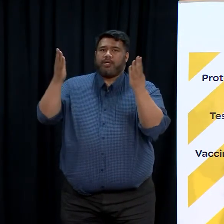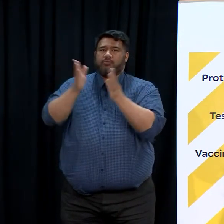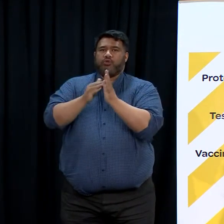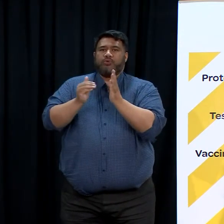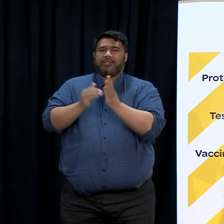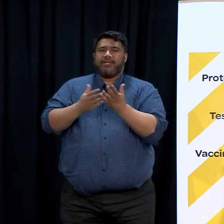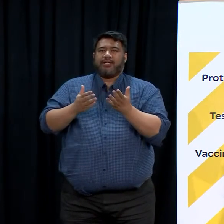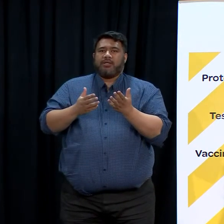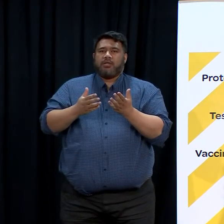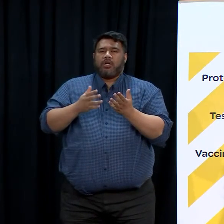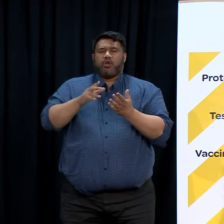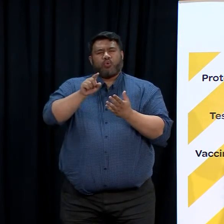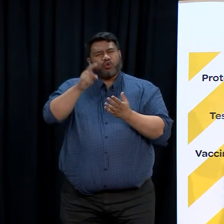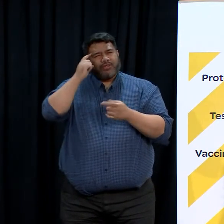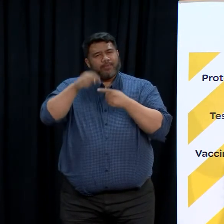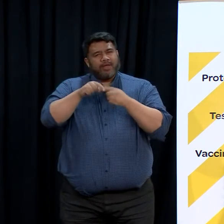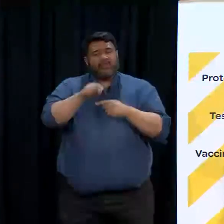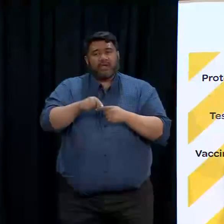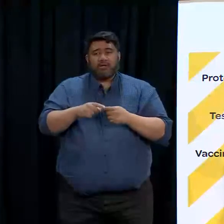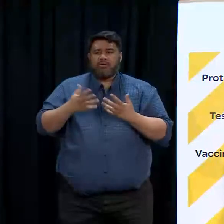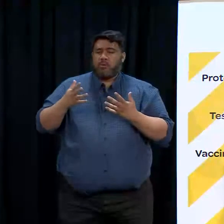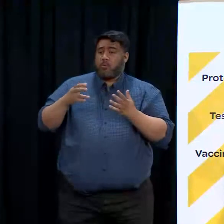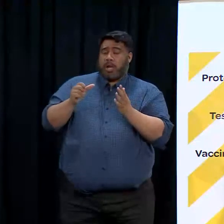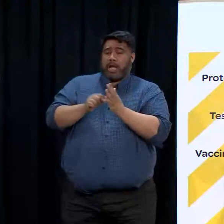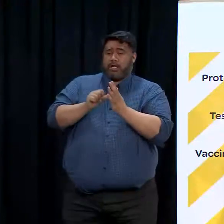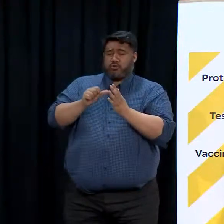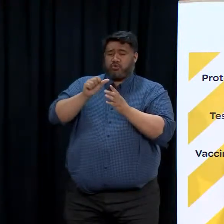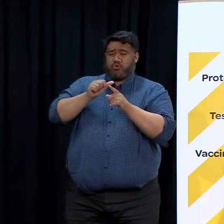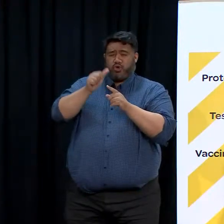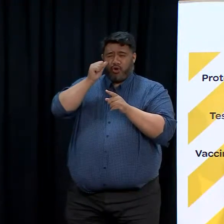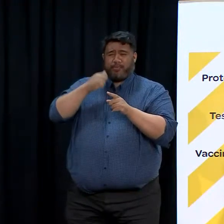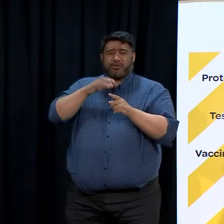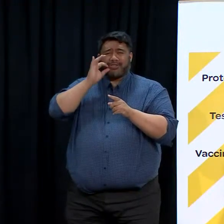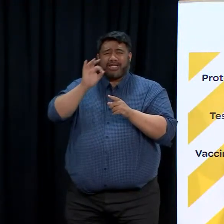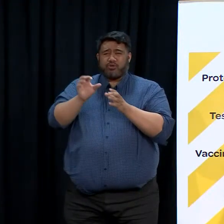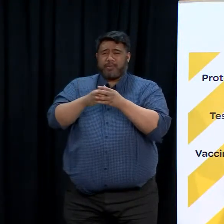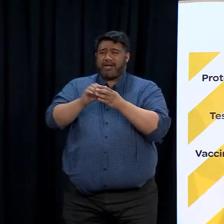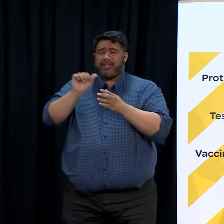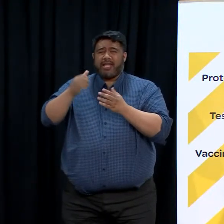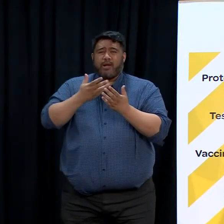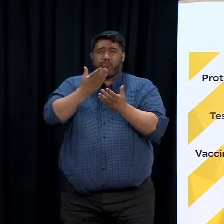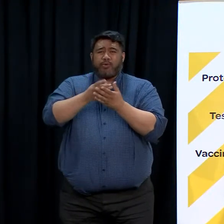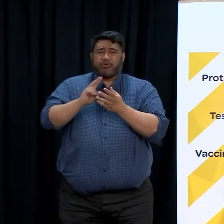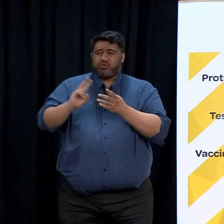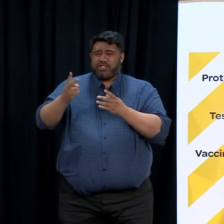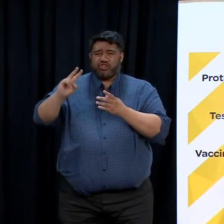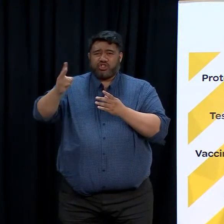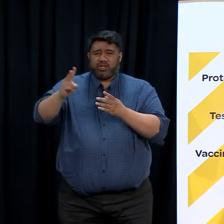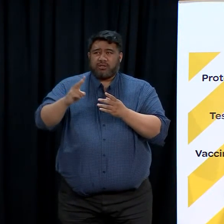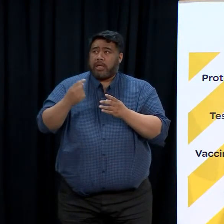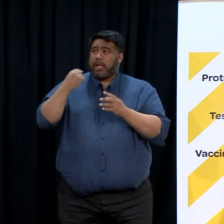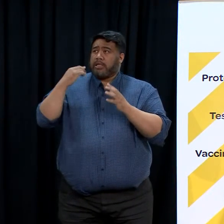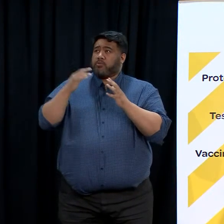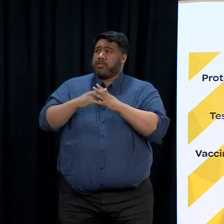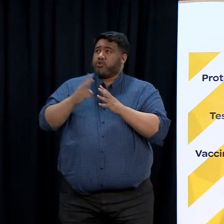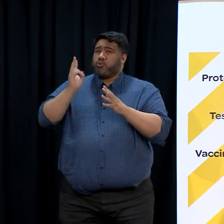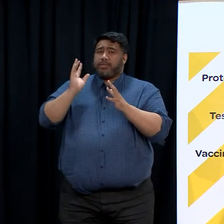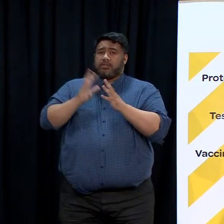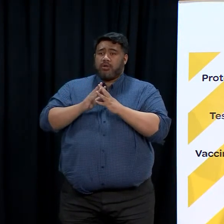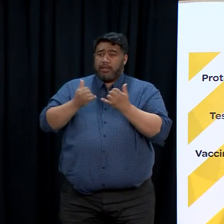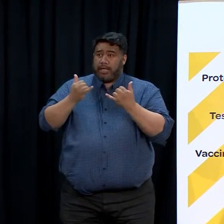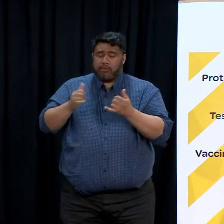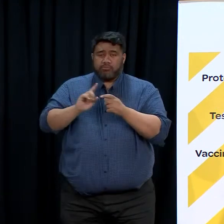proposals? Look, it's difficult to keep track. They continue to change. The proposals they put forward this week seem to be a bit different to the ones they were talking about a couple of weeks